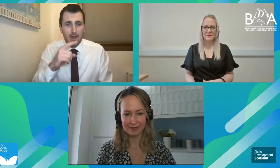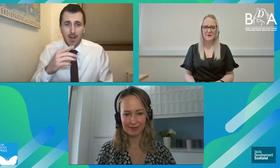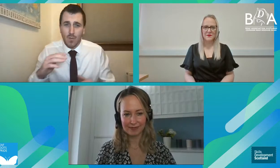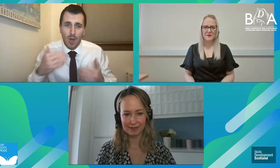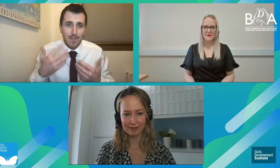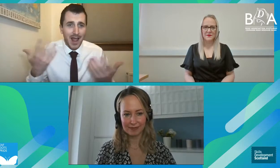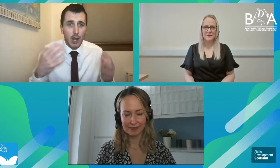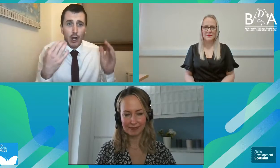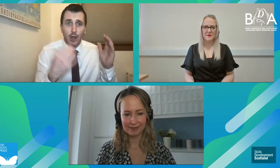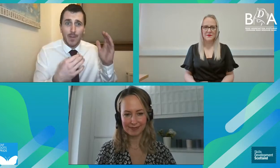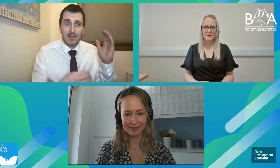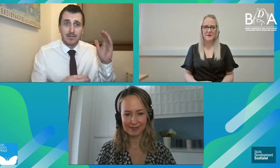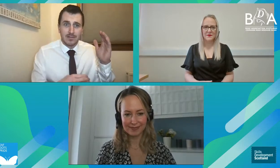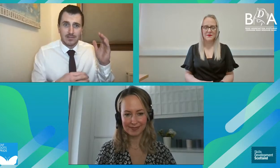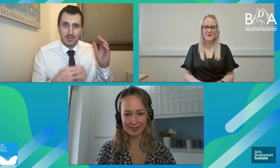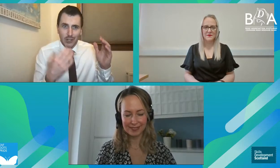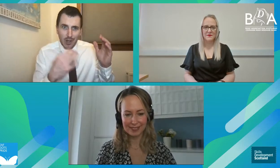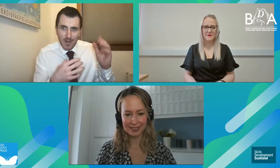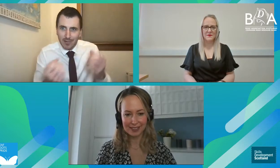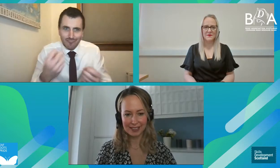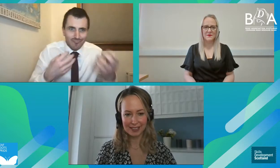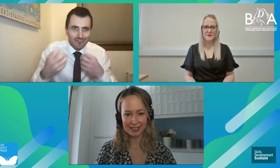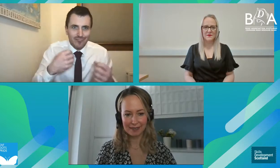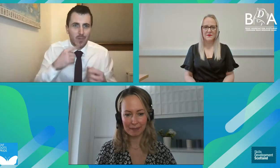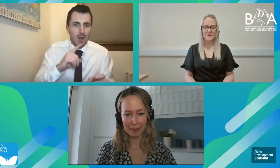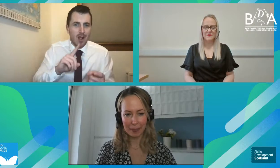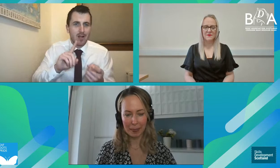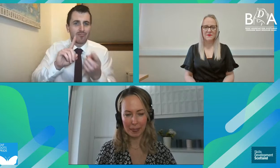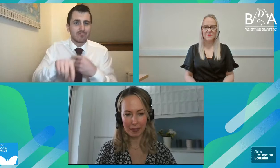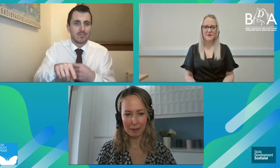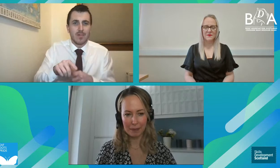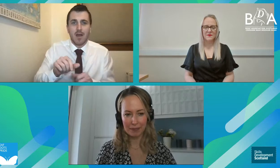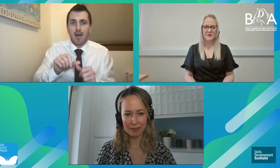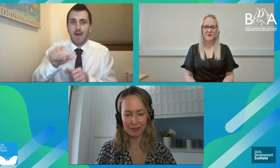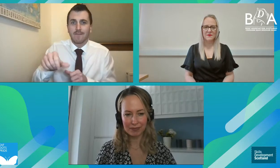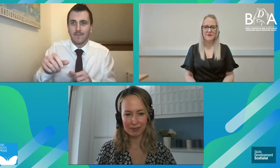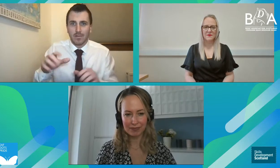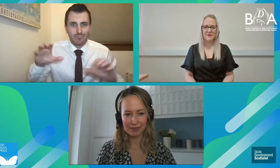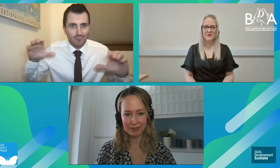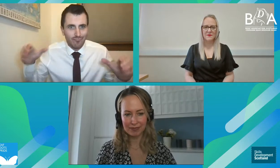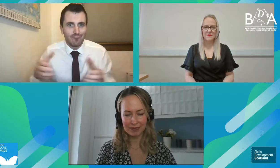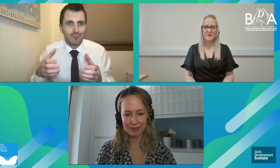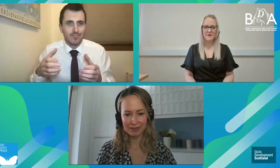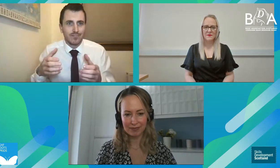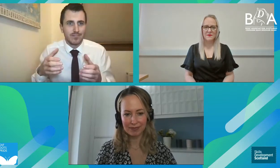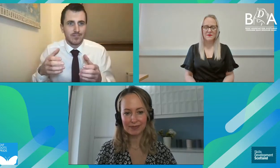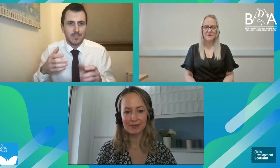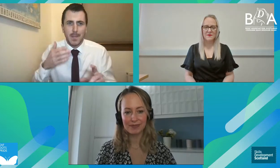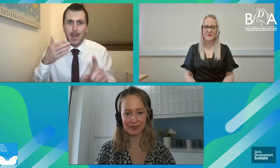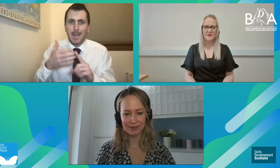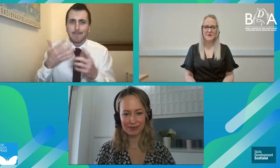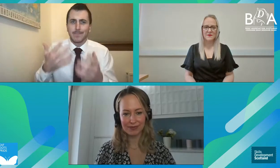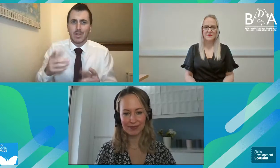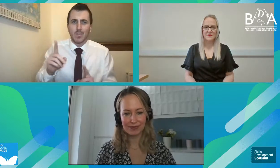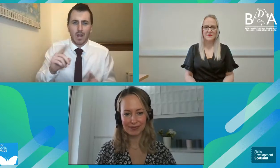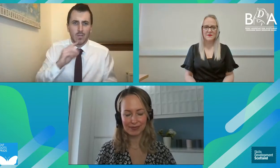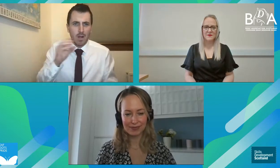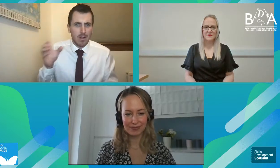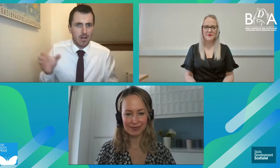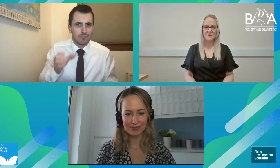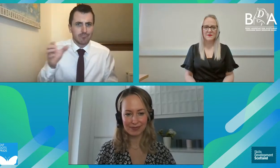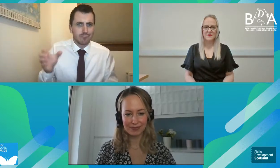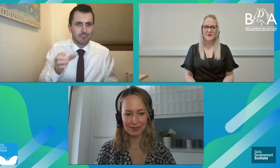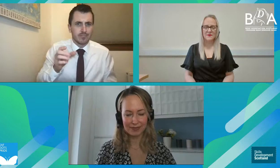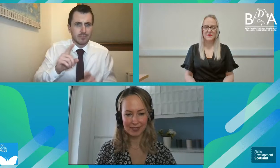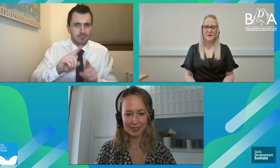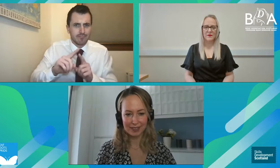observe. Please remember that we are inviting comments from anybody watching. We'll have a kind of